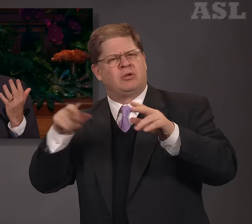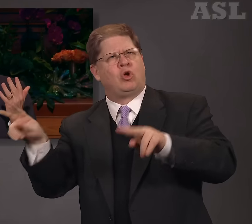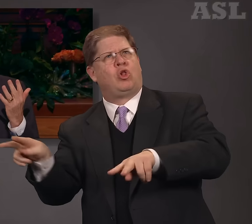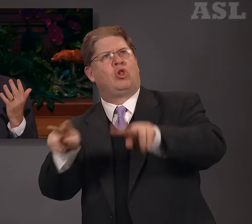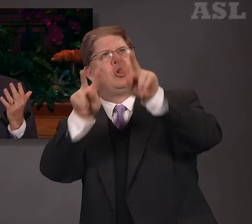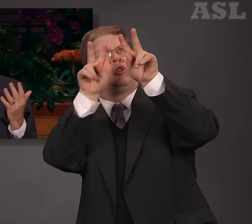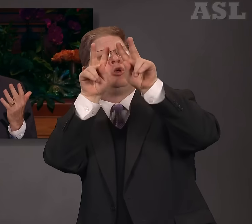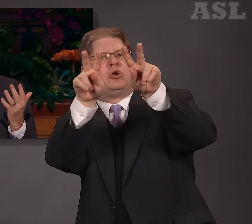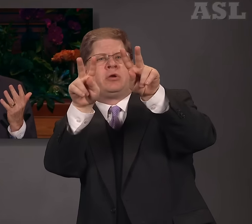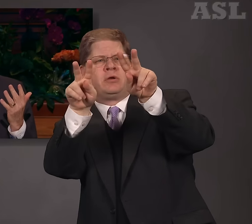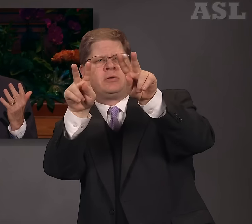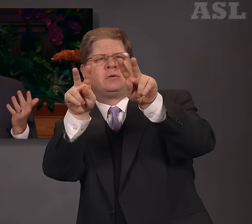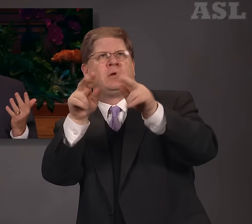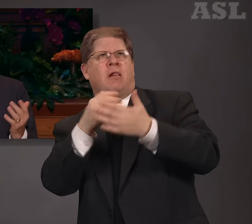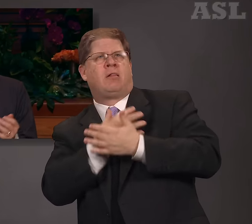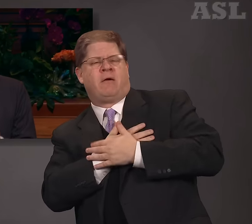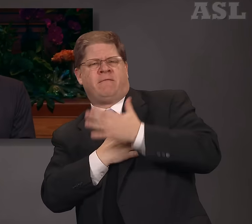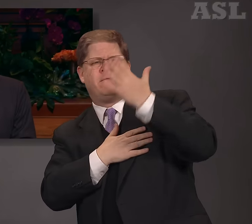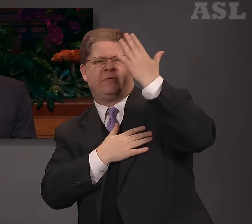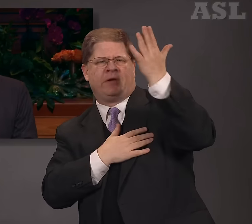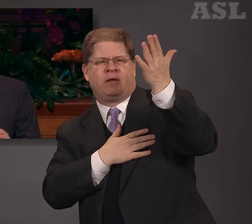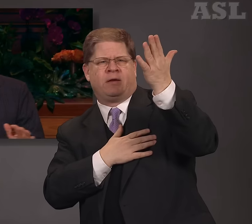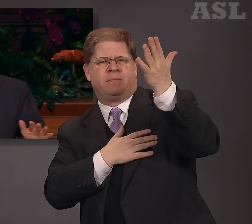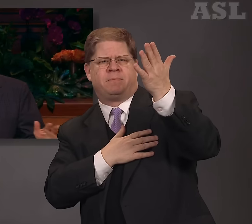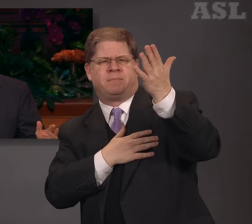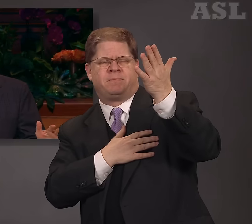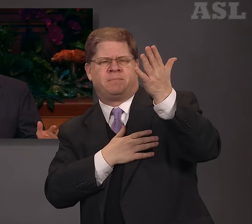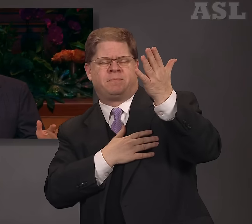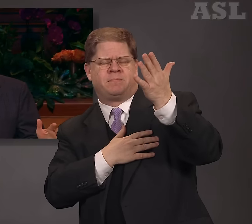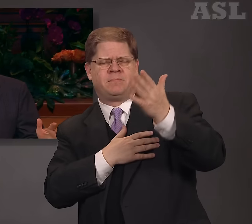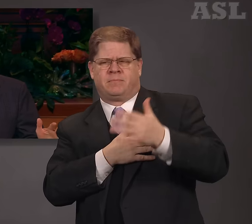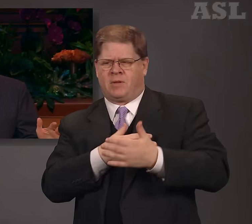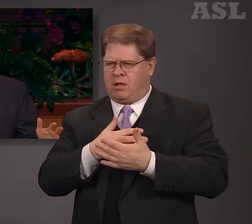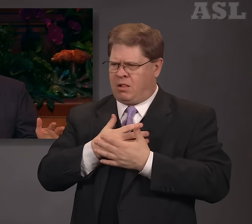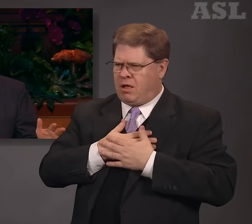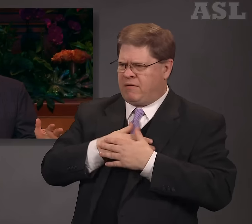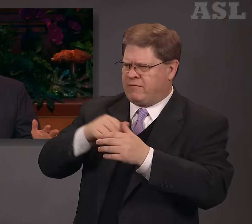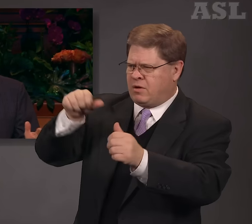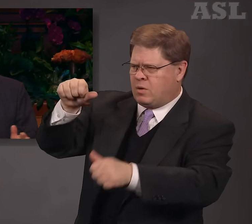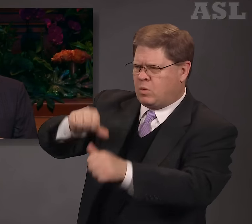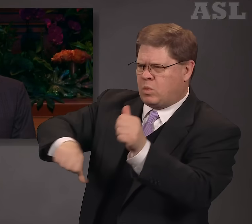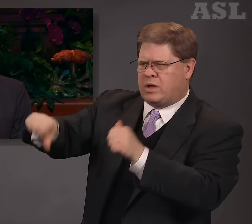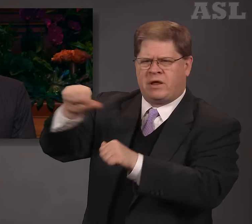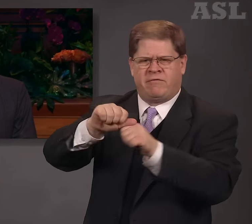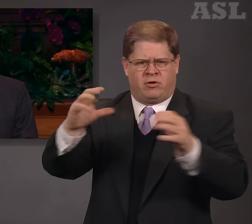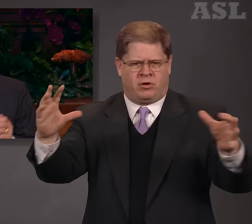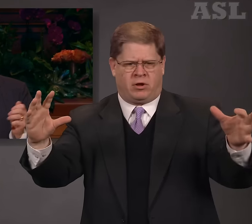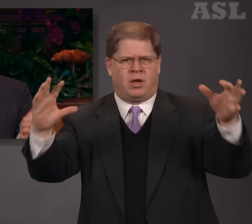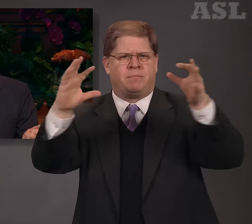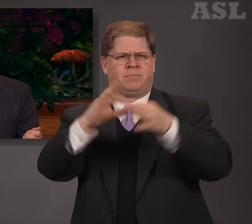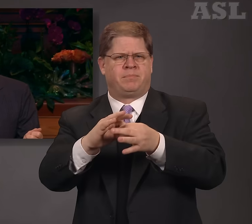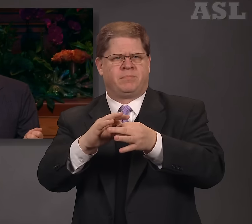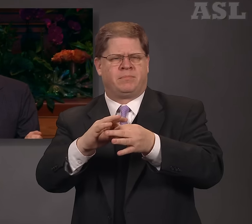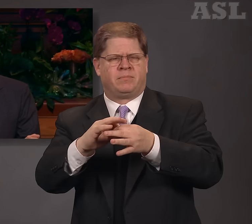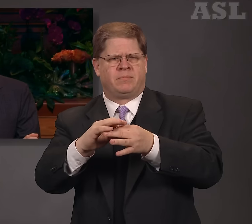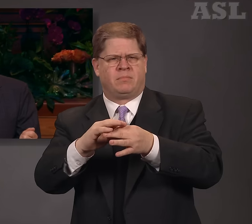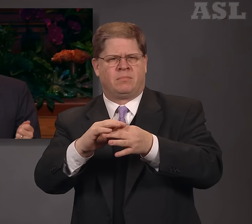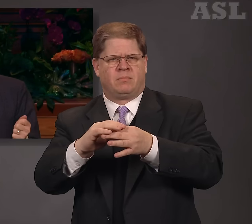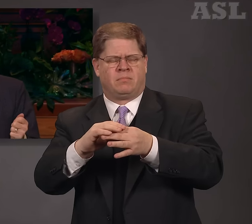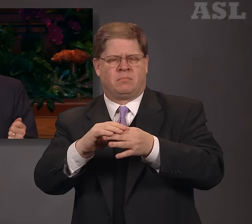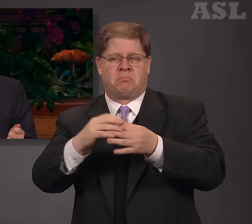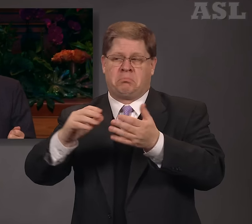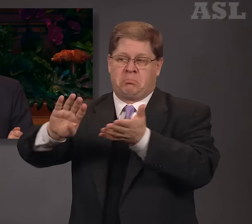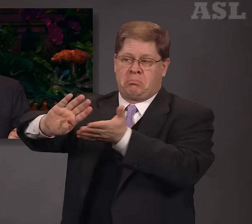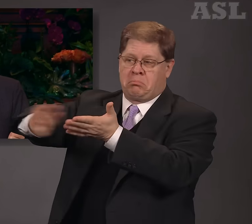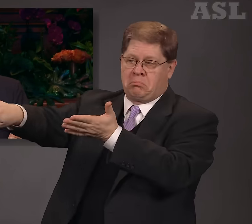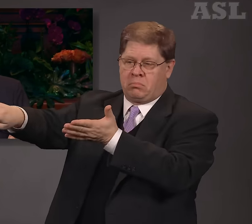upward gaze to love the Lord with our earthly outward gaze to love our fellow men. One is interdependent